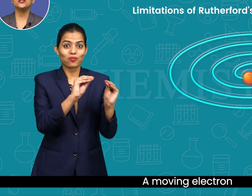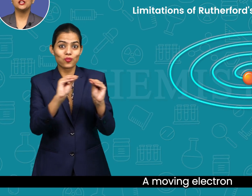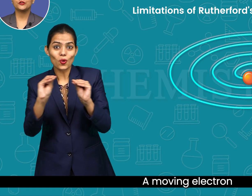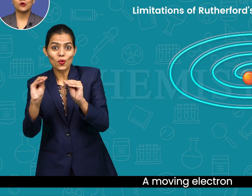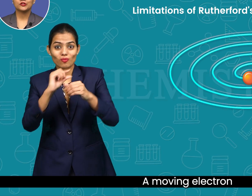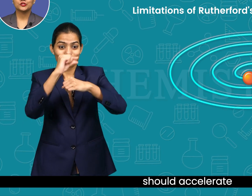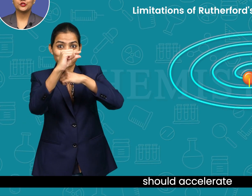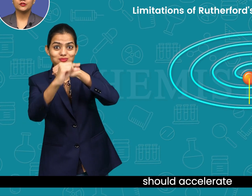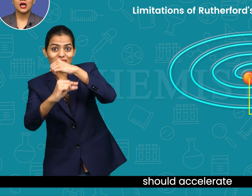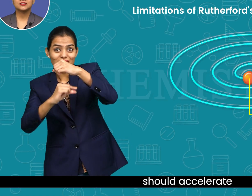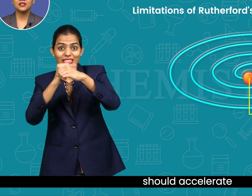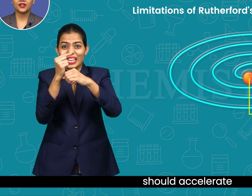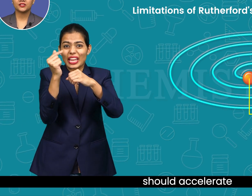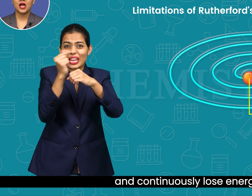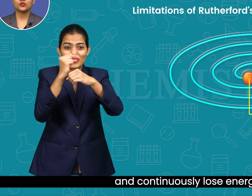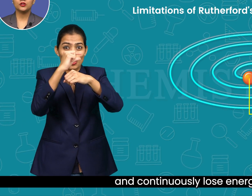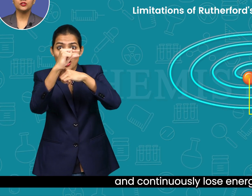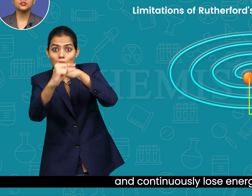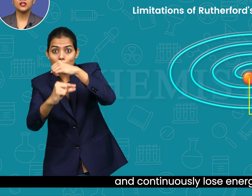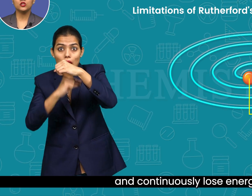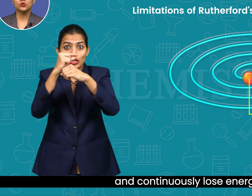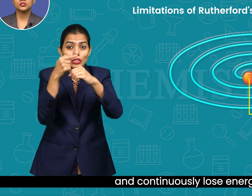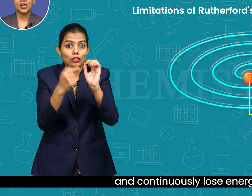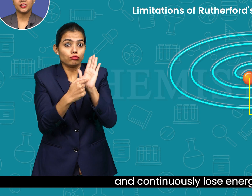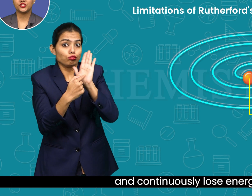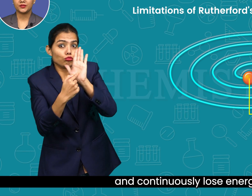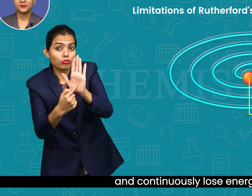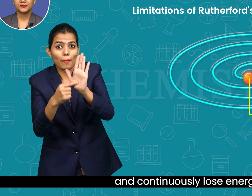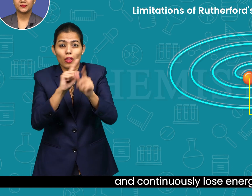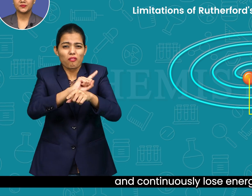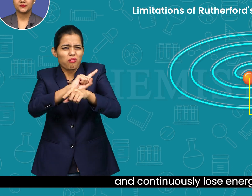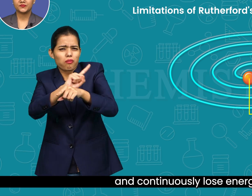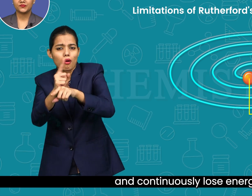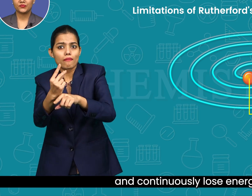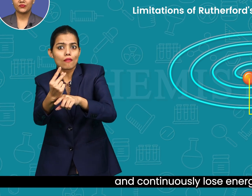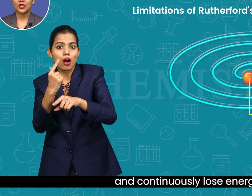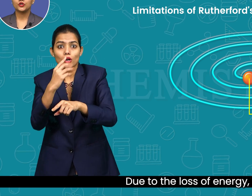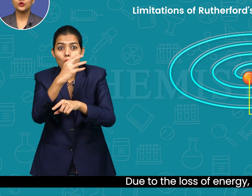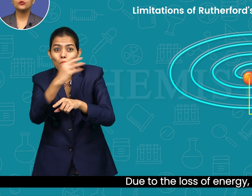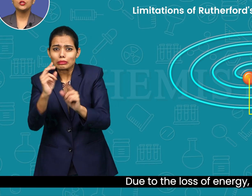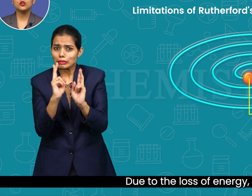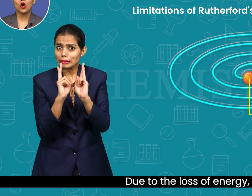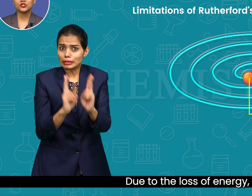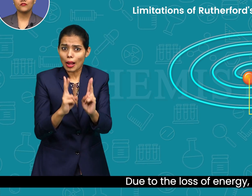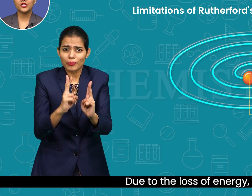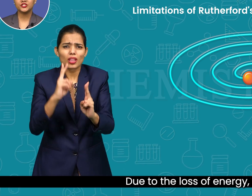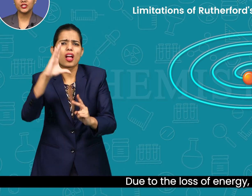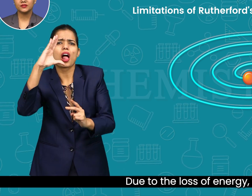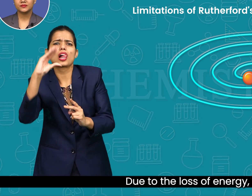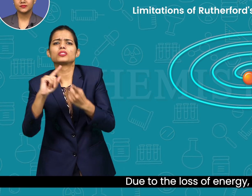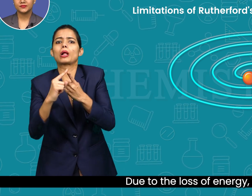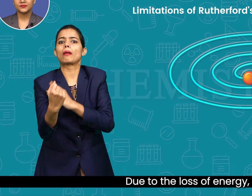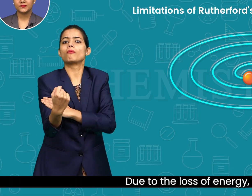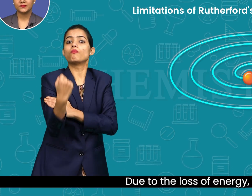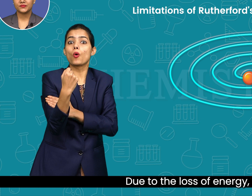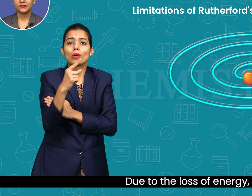A moving electron should accelerate and continuously lose energy. Due to the loss of energy,